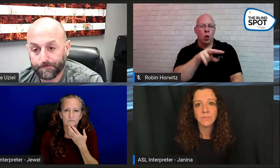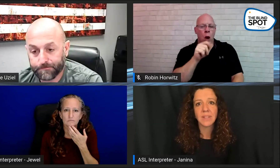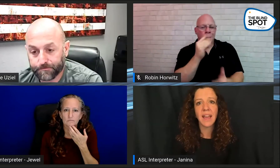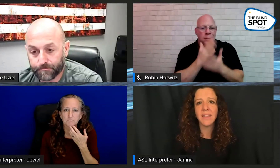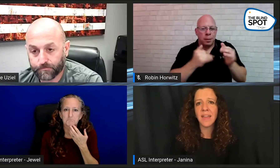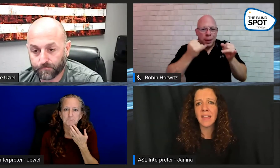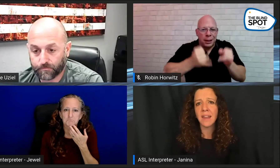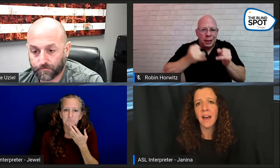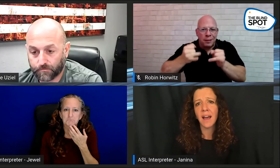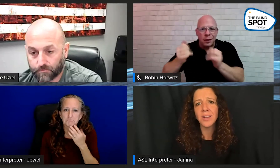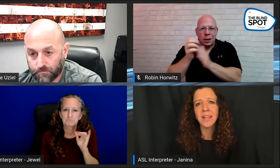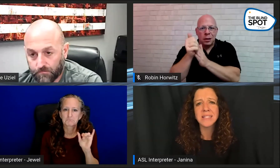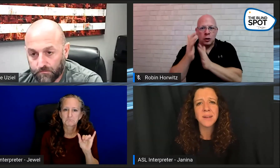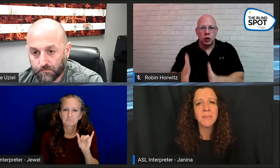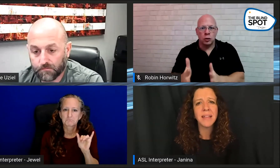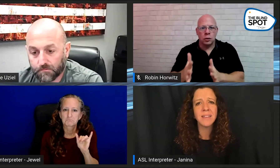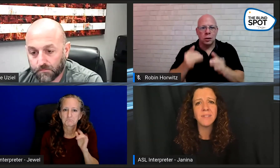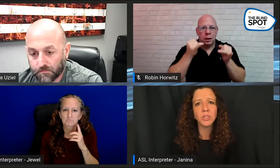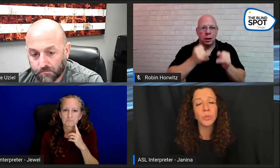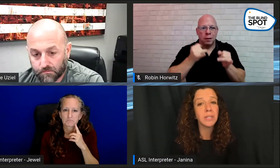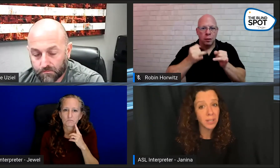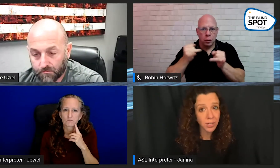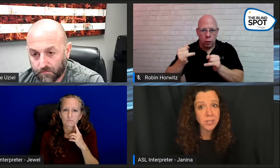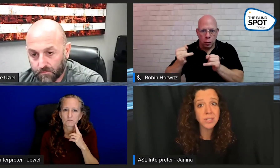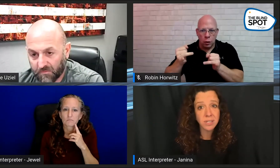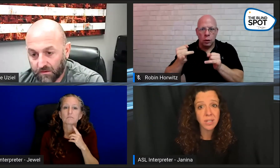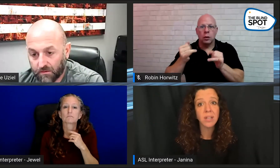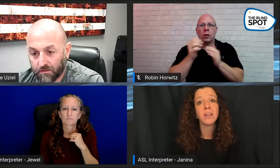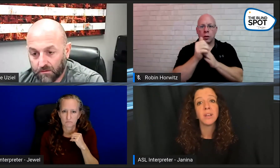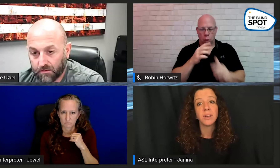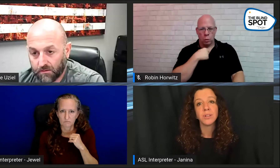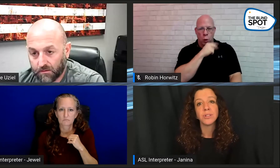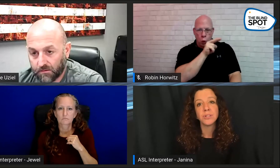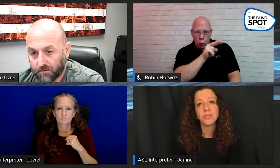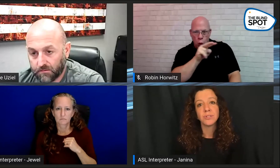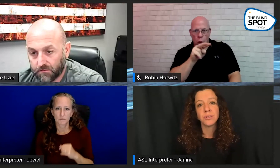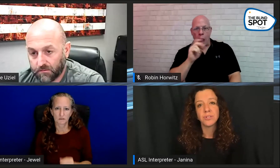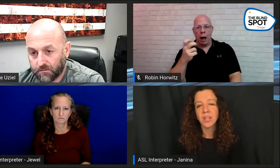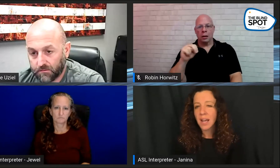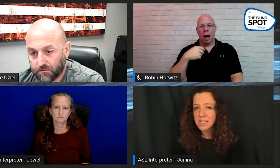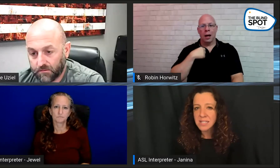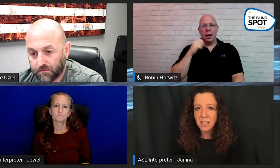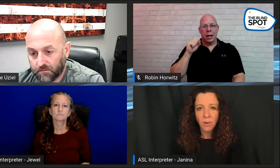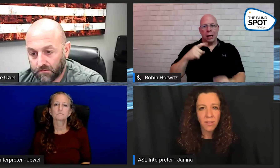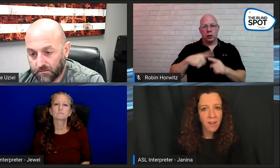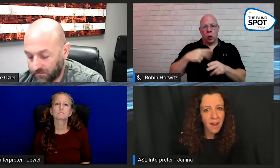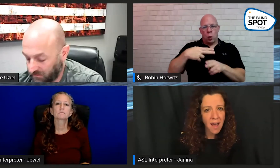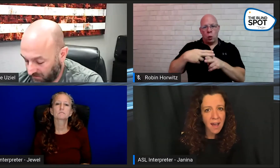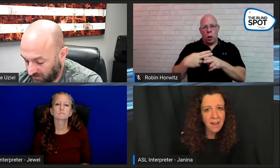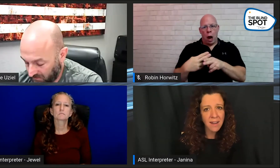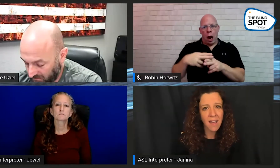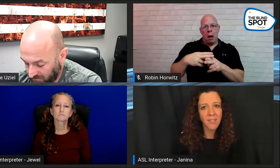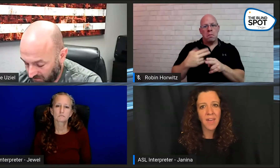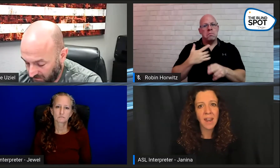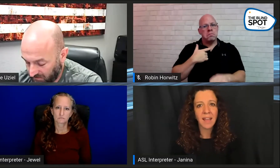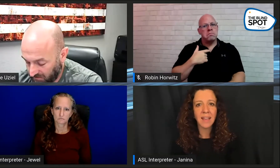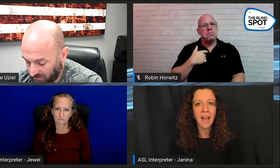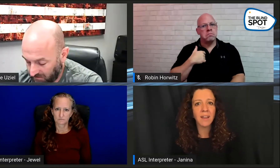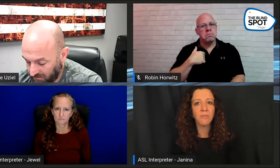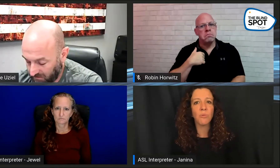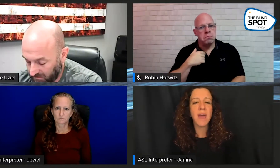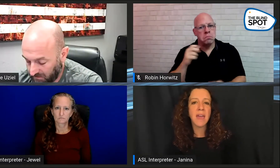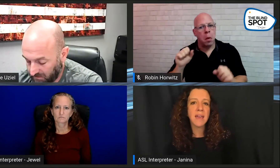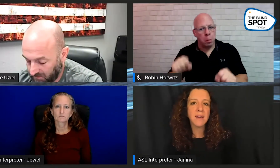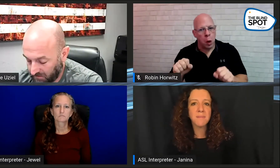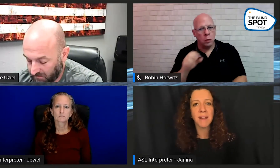Okay. And then I look at some individual leaders to kind of see where they're at. And then I can